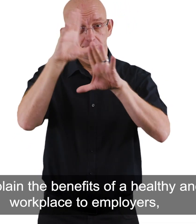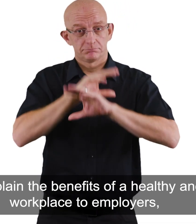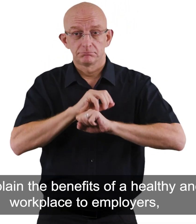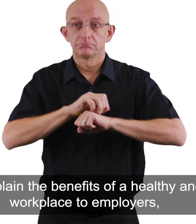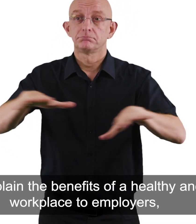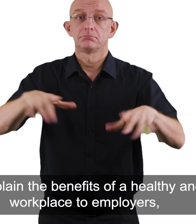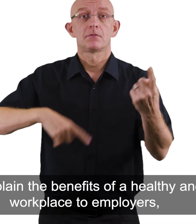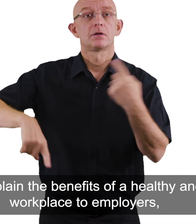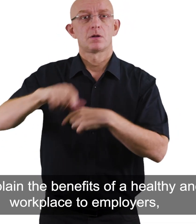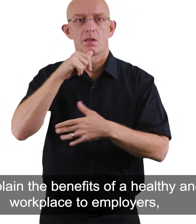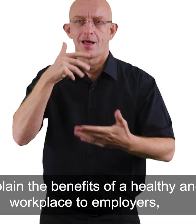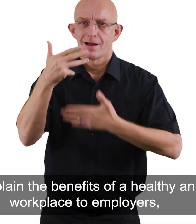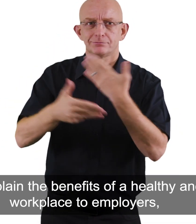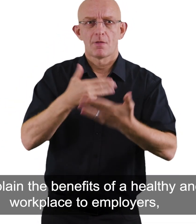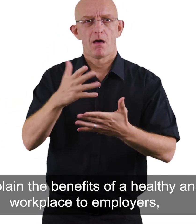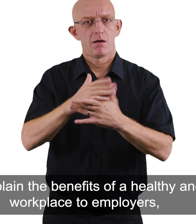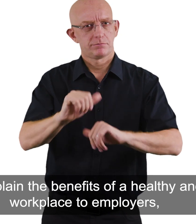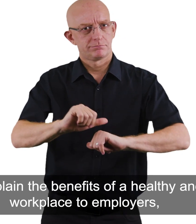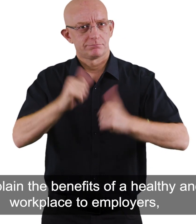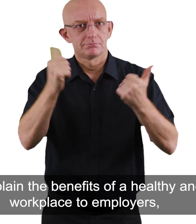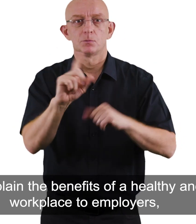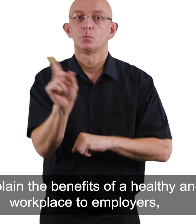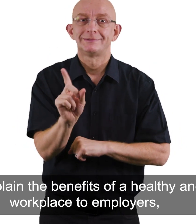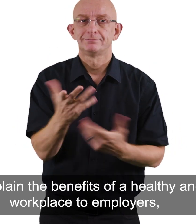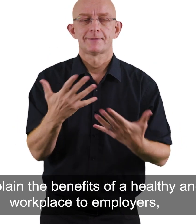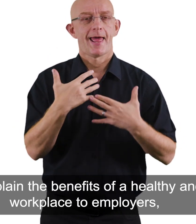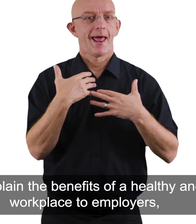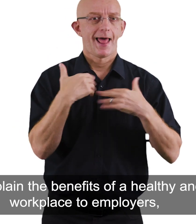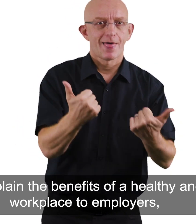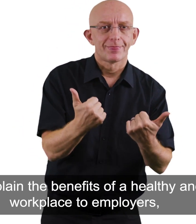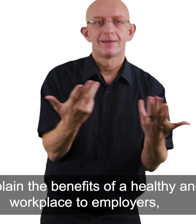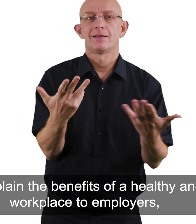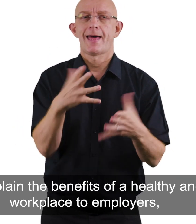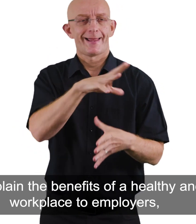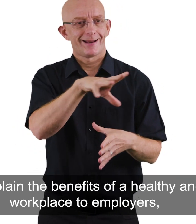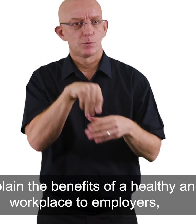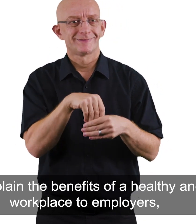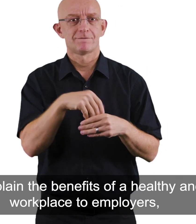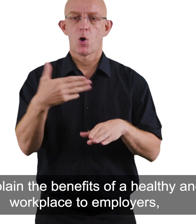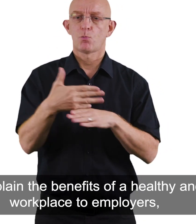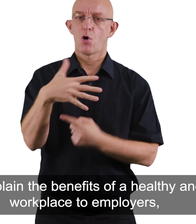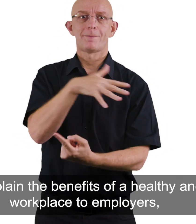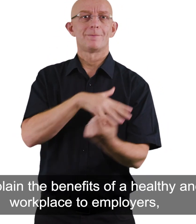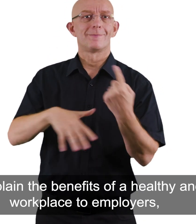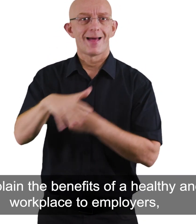This would explain the benefits of a healthy and inclusive